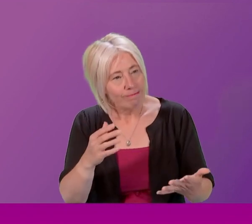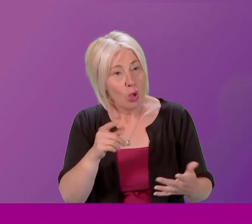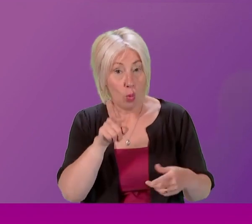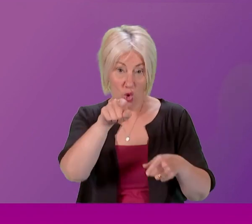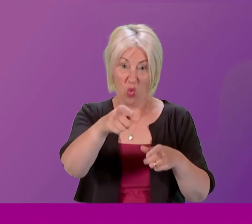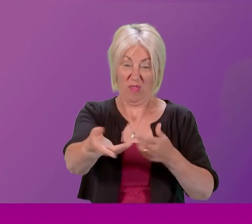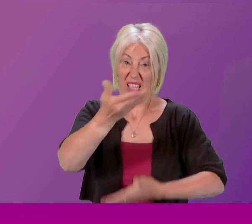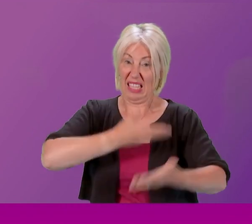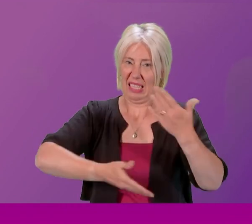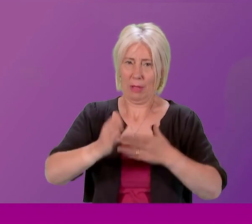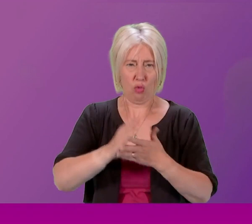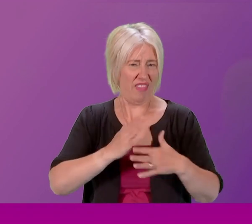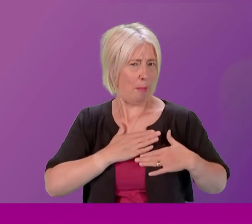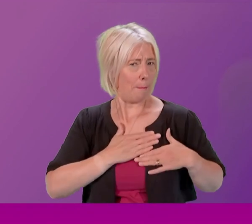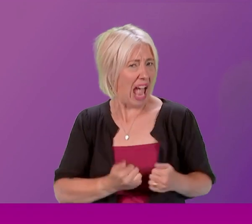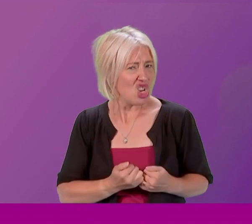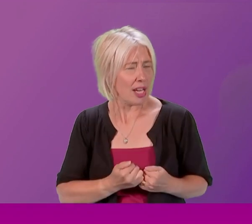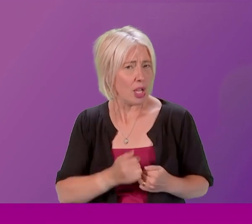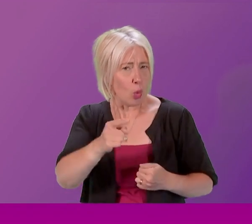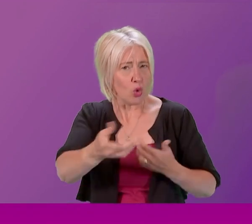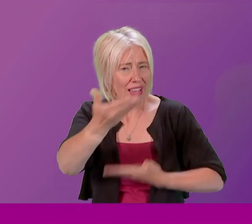just said very passionately,